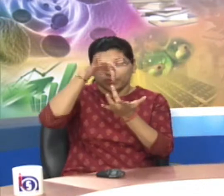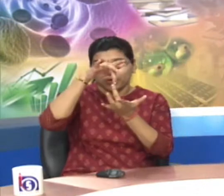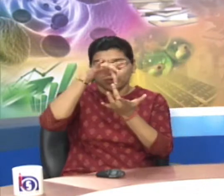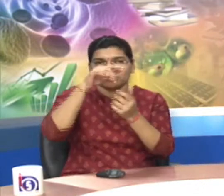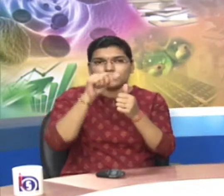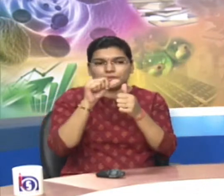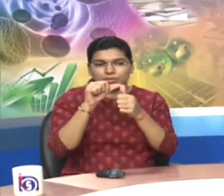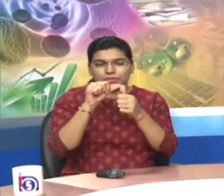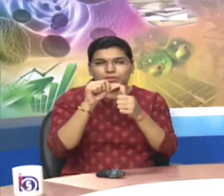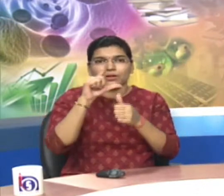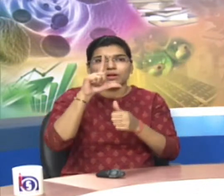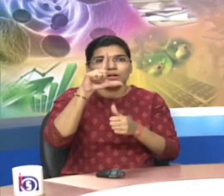in the middle